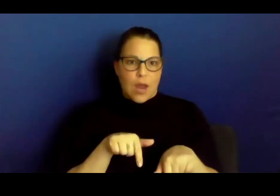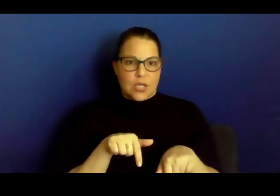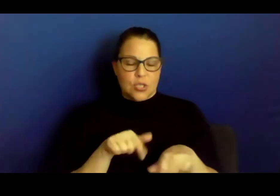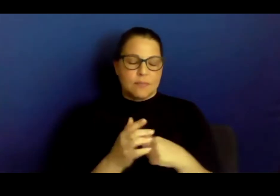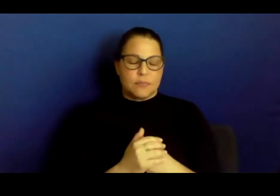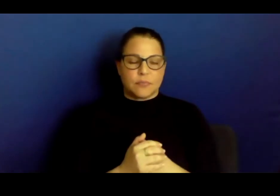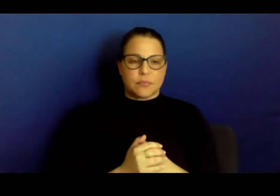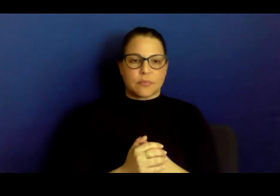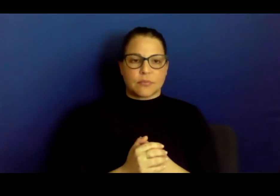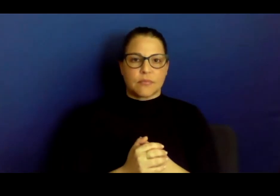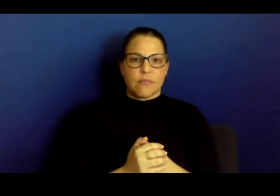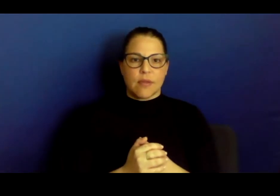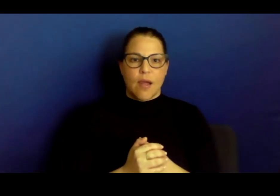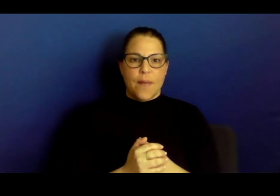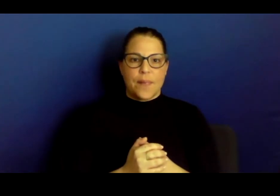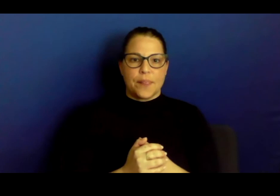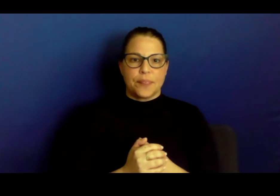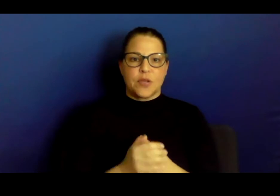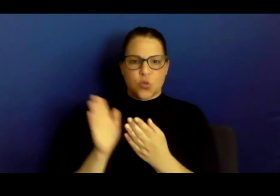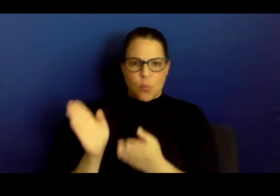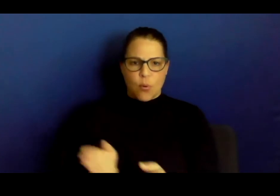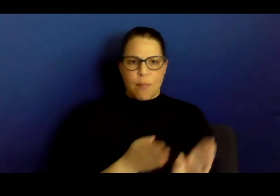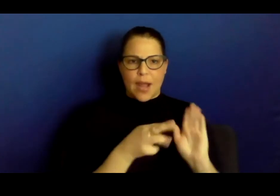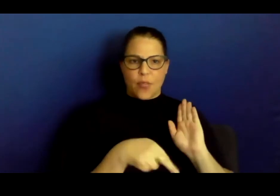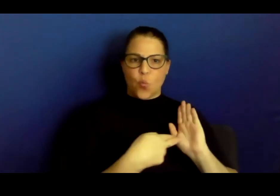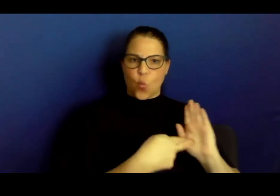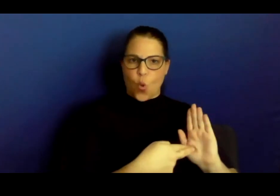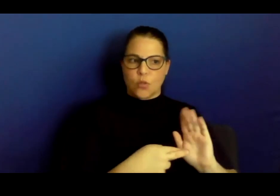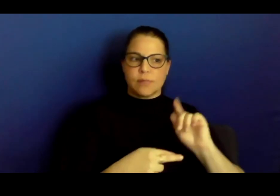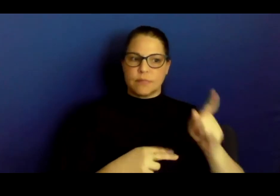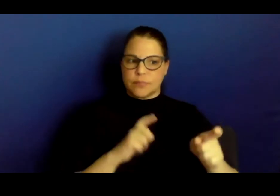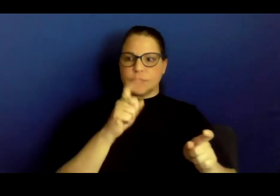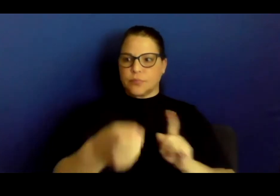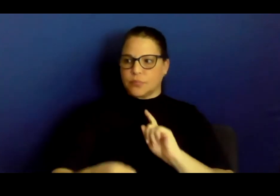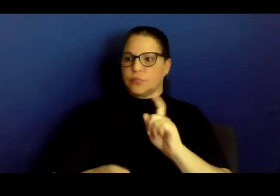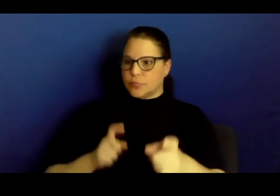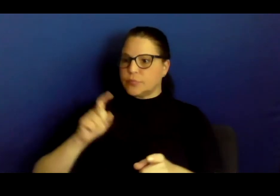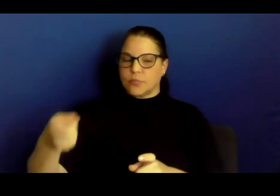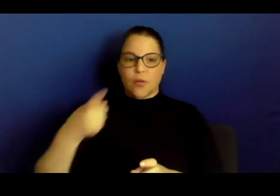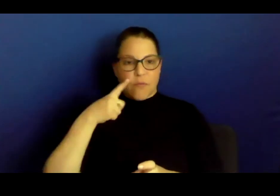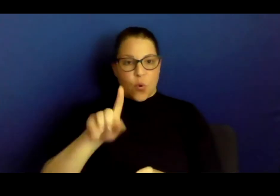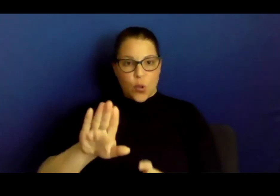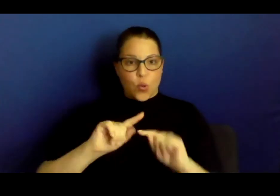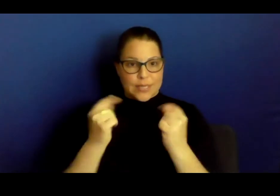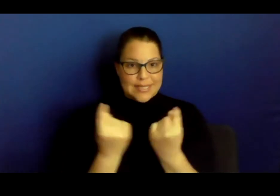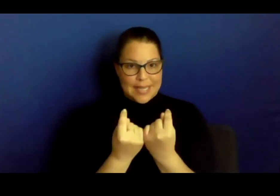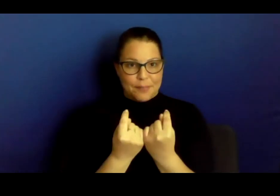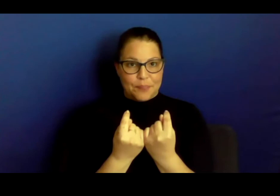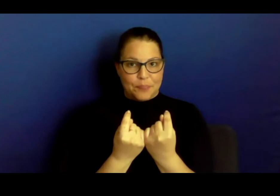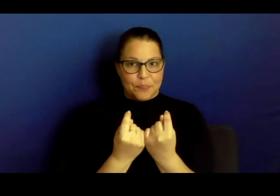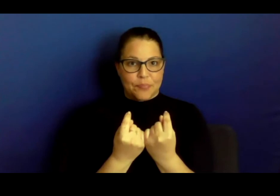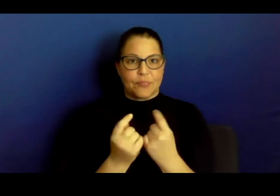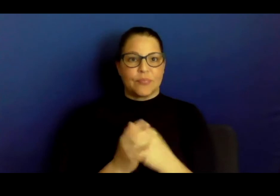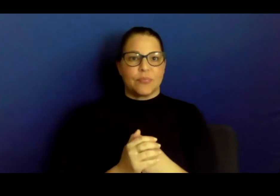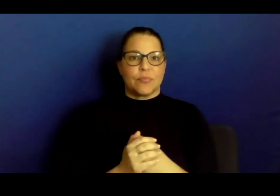today. So prepare those roles for your team. And then if once